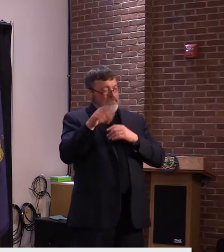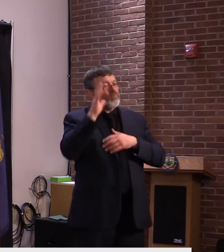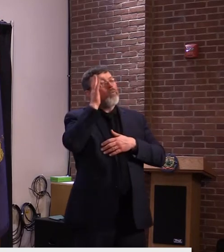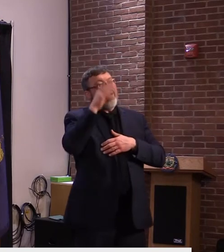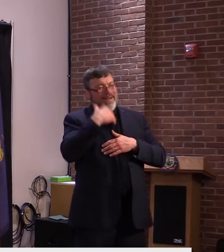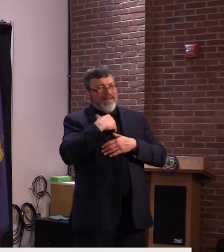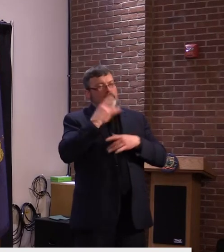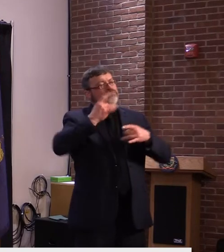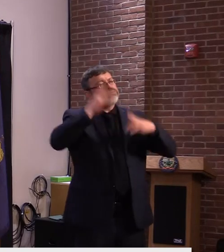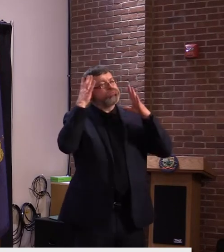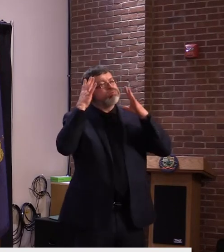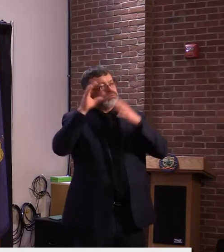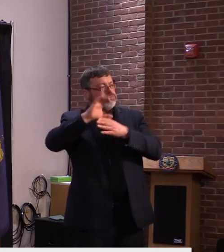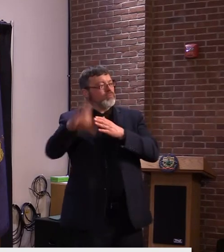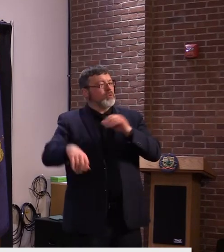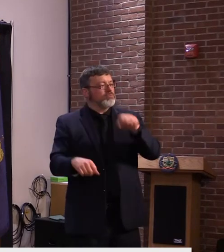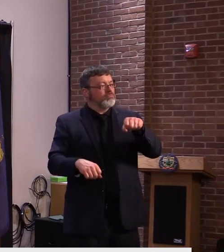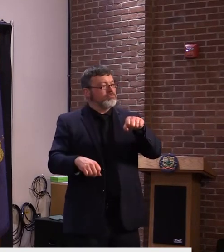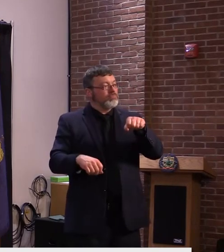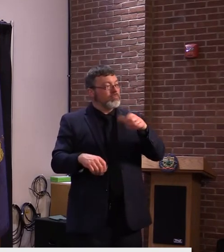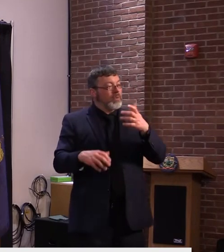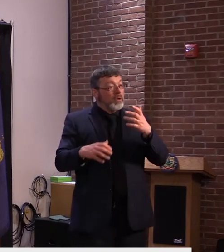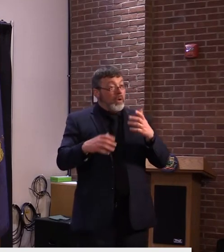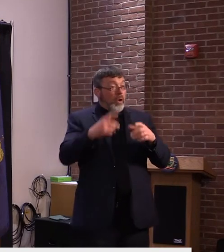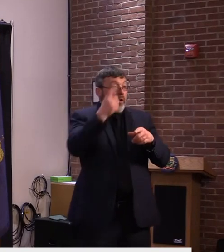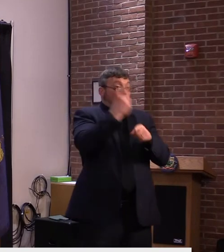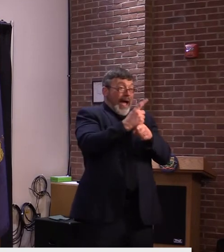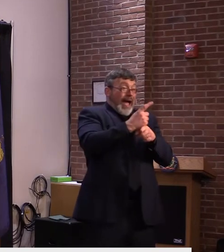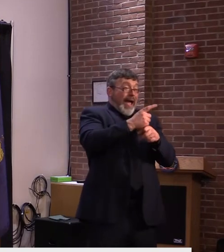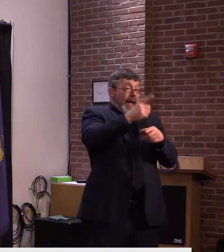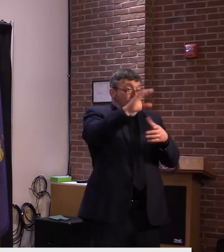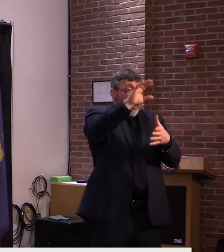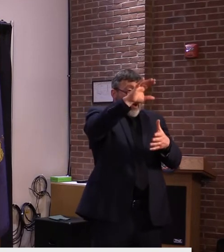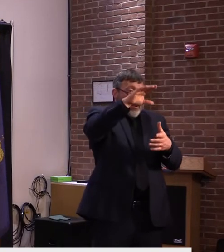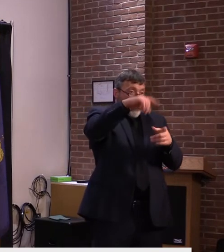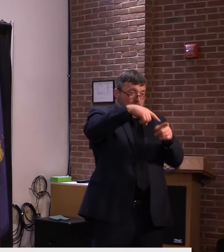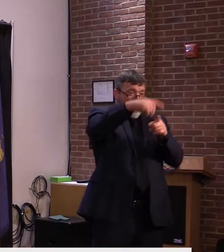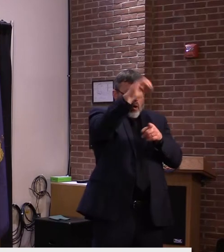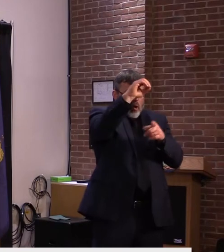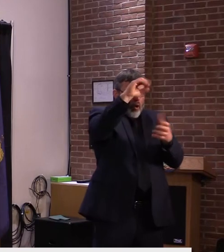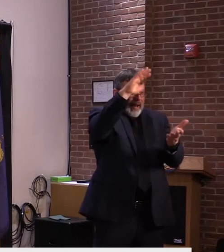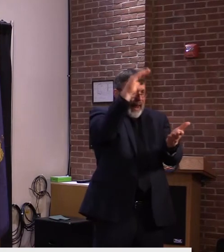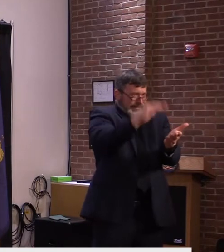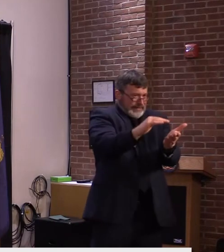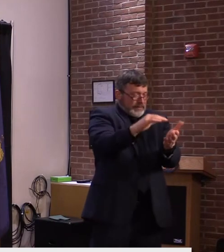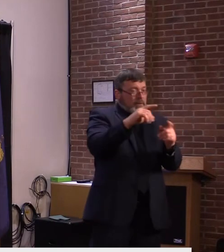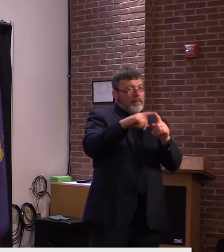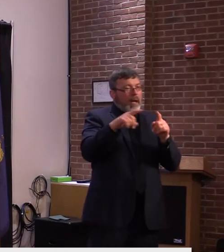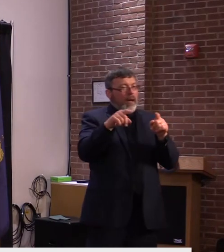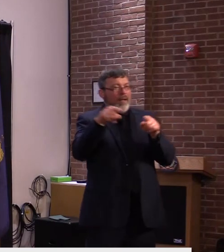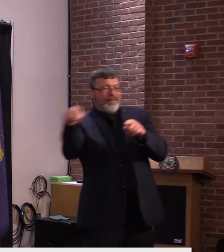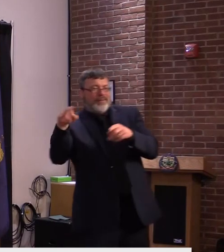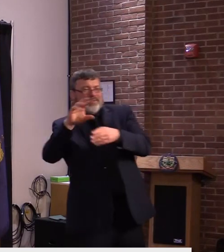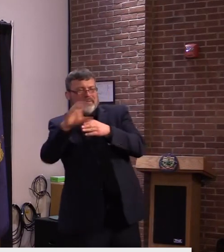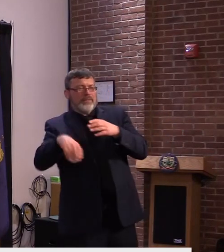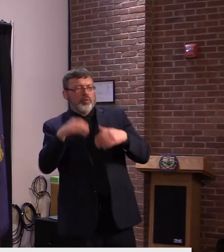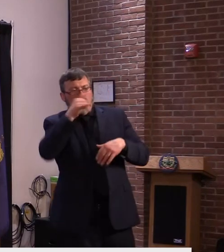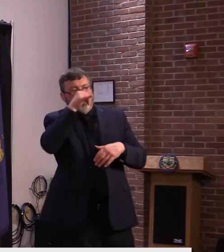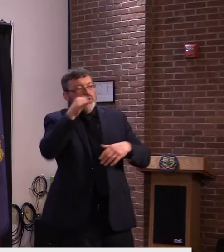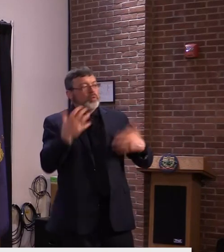is lower than it was with Delta, just a population-wide statistic. We are indeed